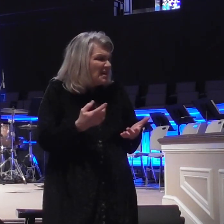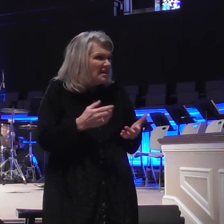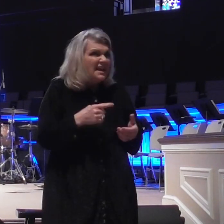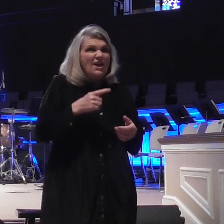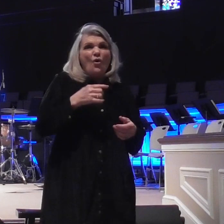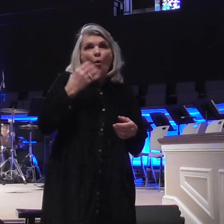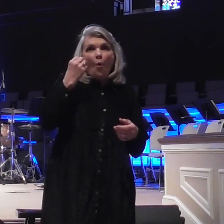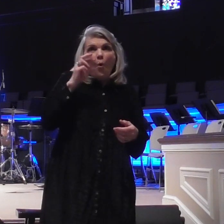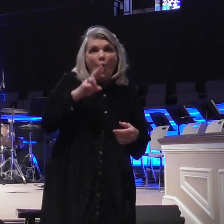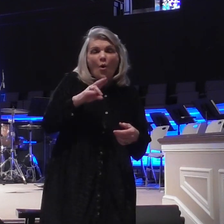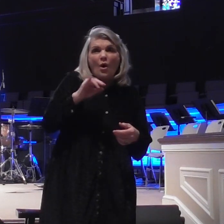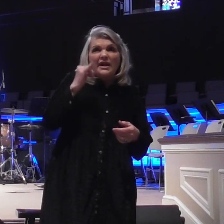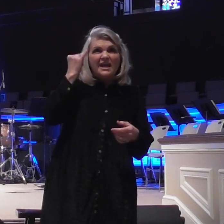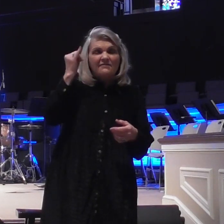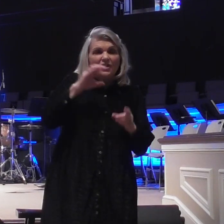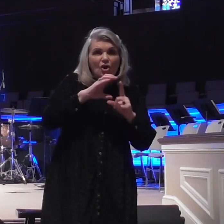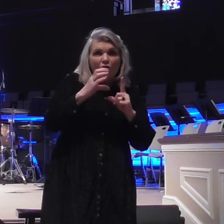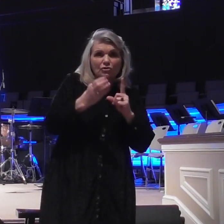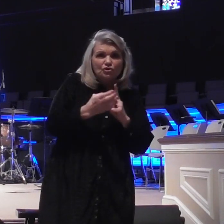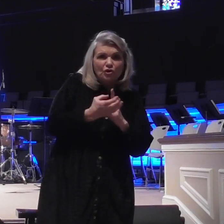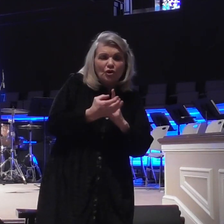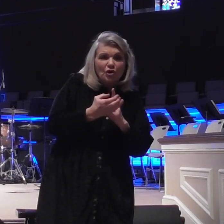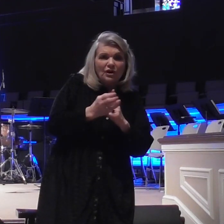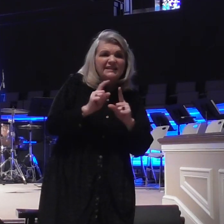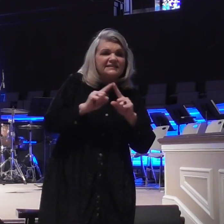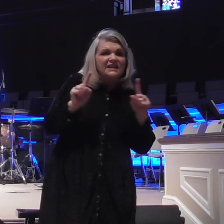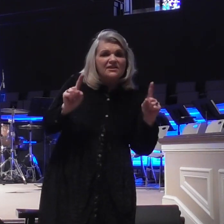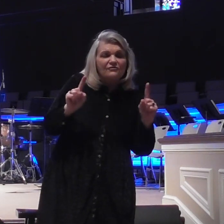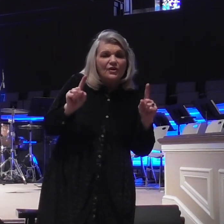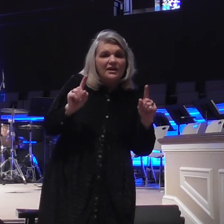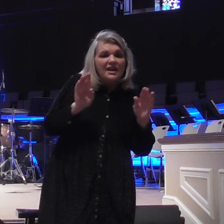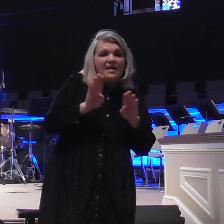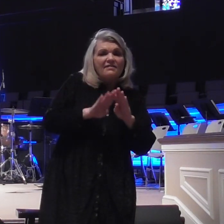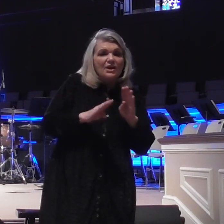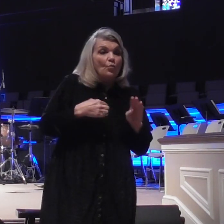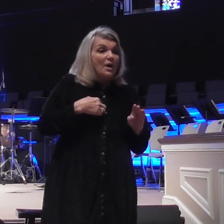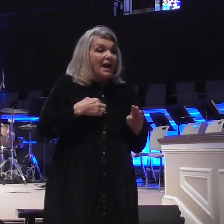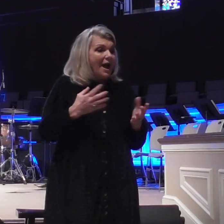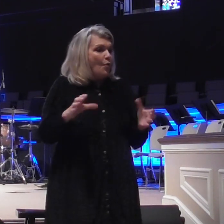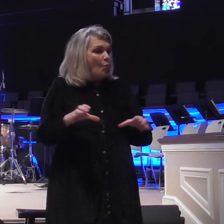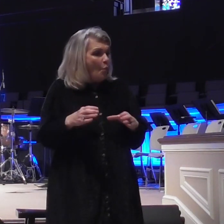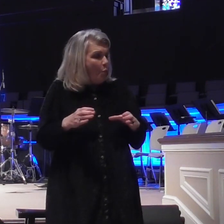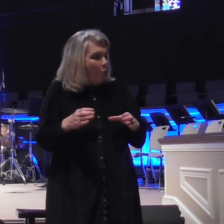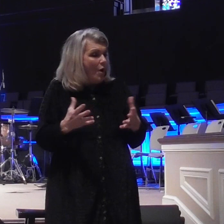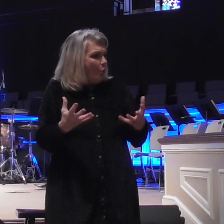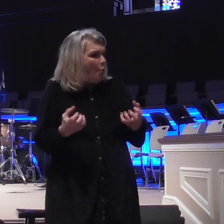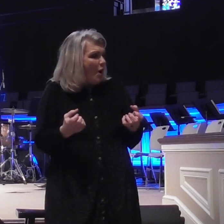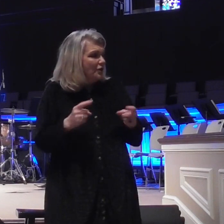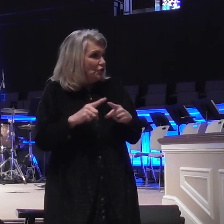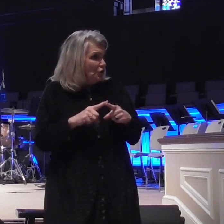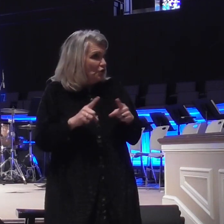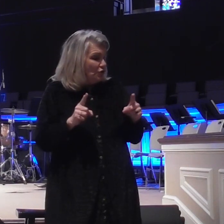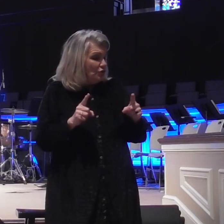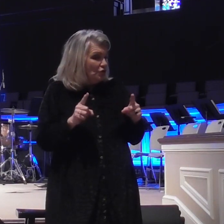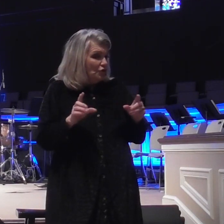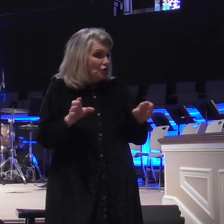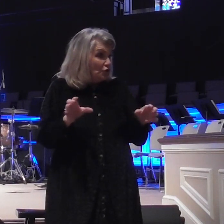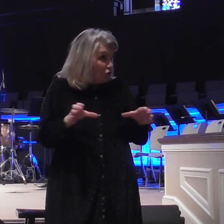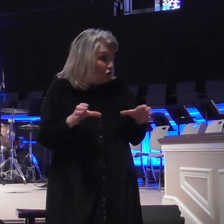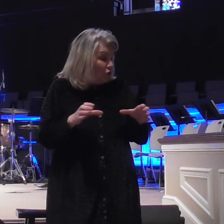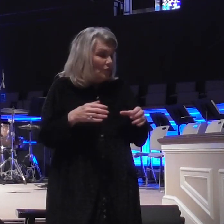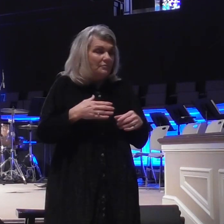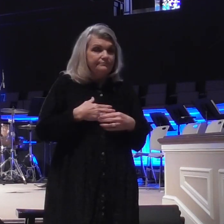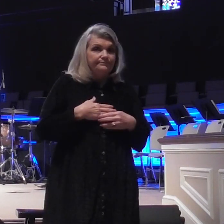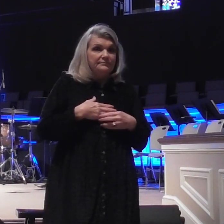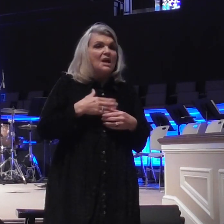gets in the way of what I feel like I want to do, then my body has to change, my bodily expression has to change,